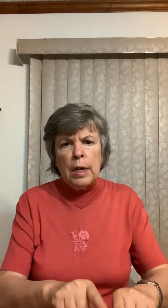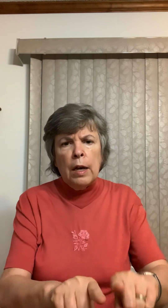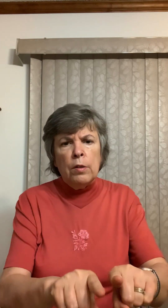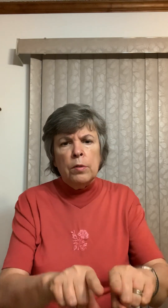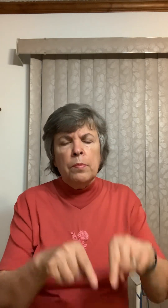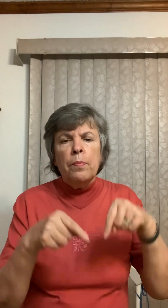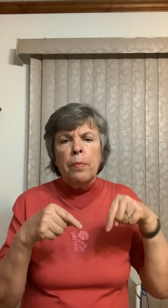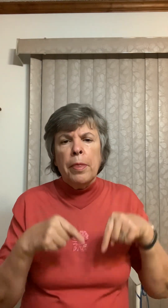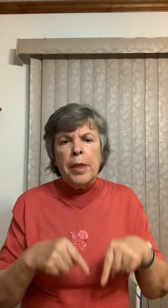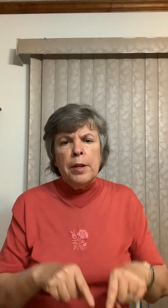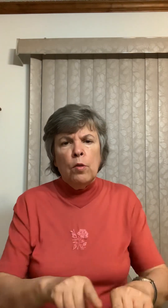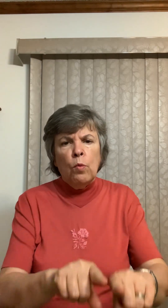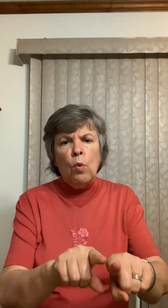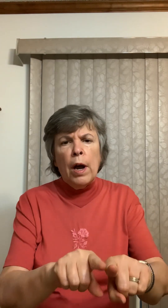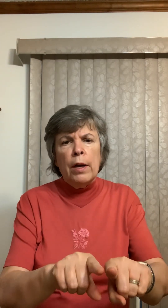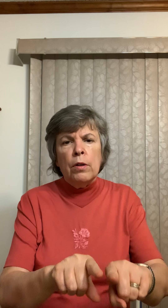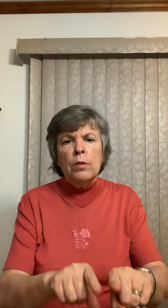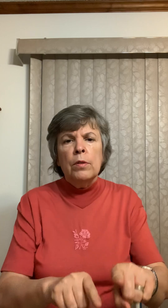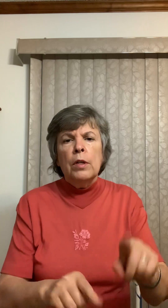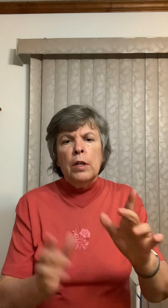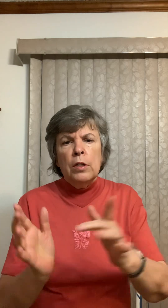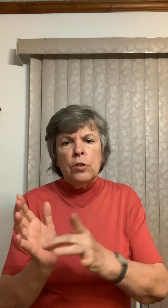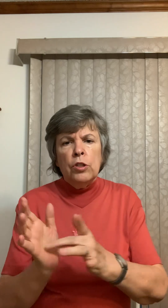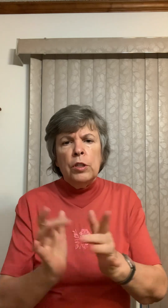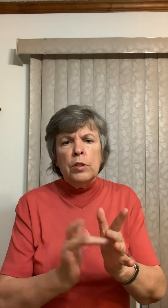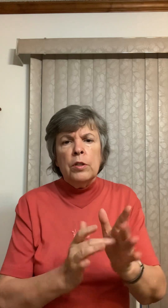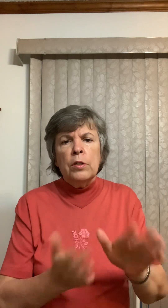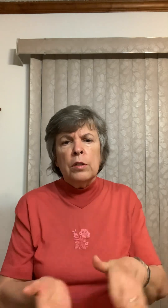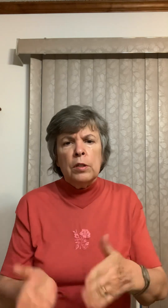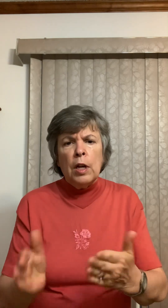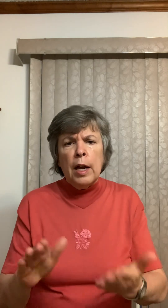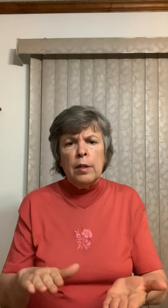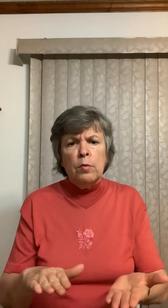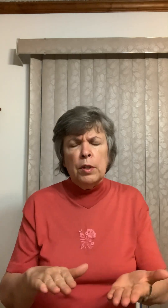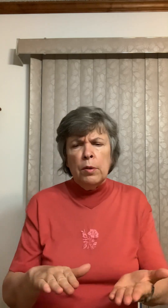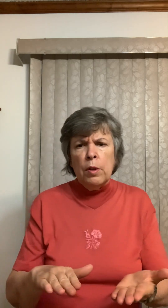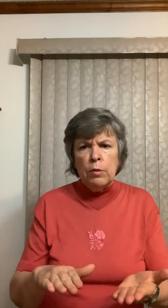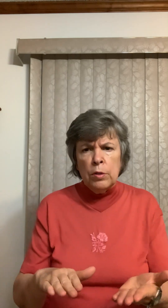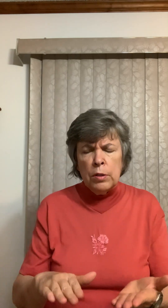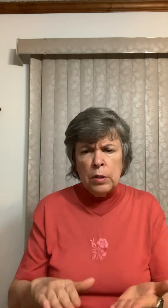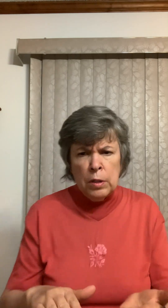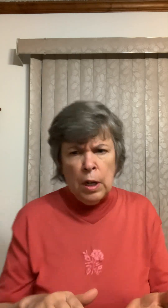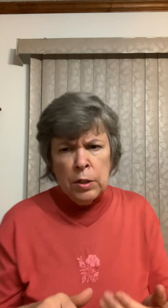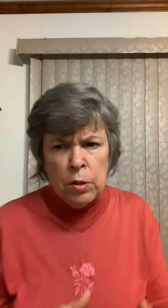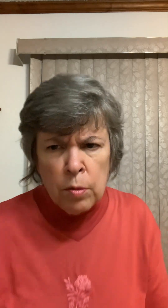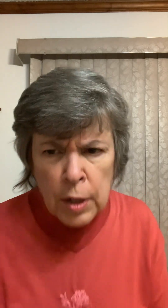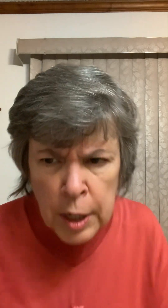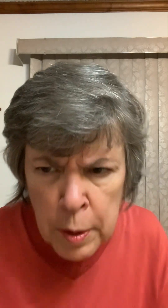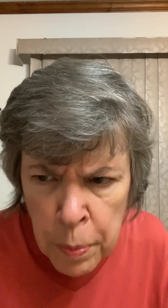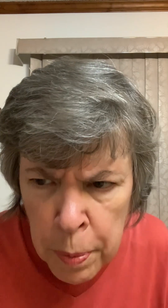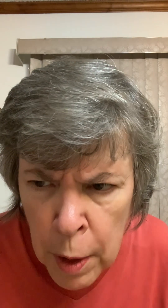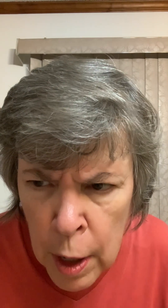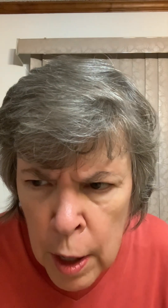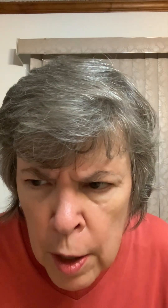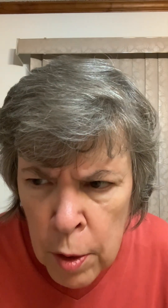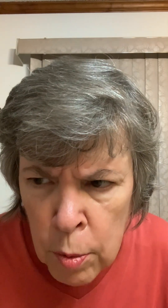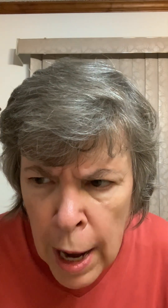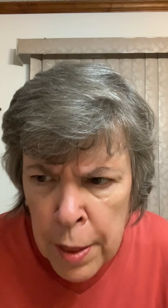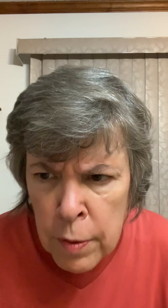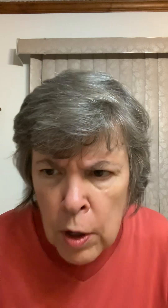out. While Jesus died. We know those signs already. The wrath of God